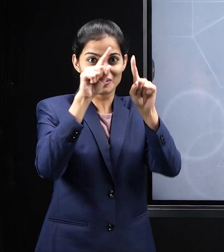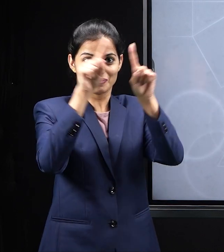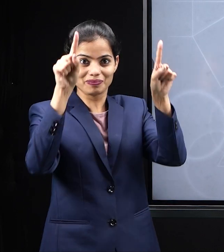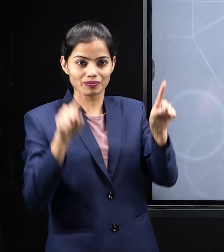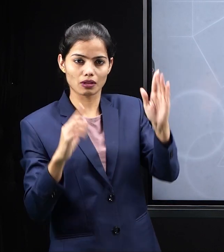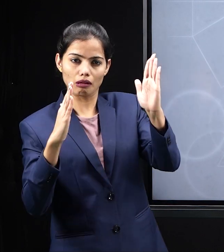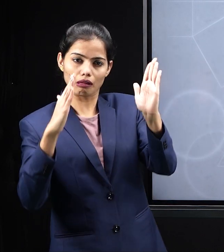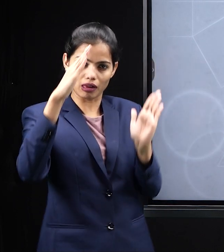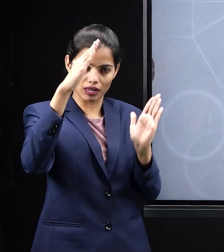parallelograms,